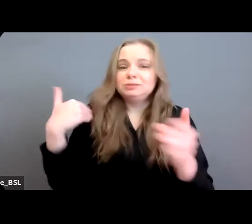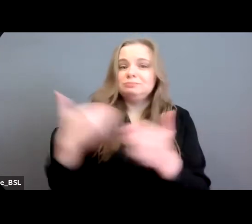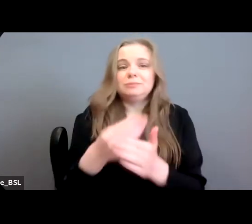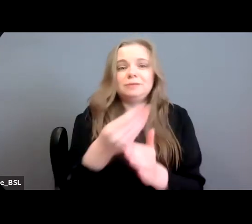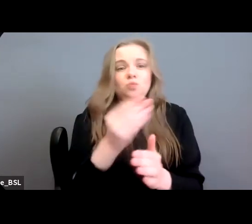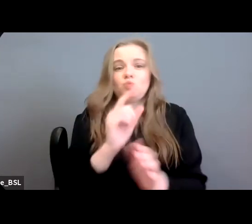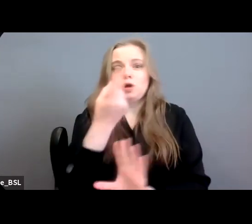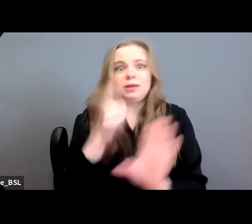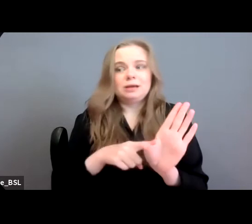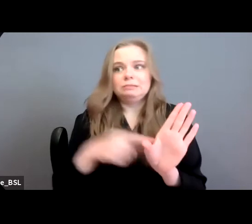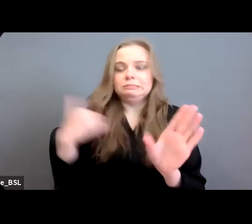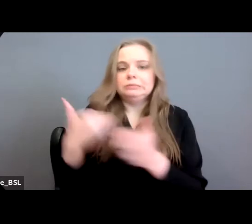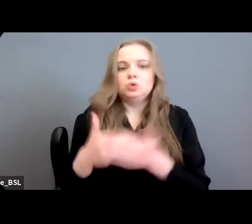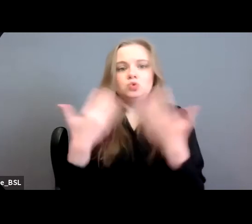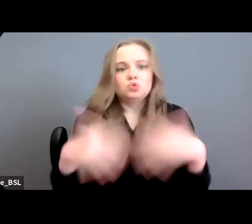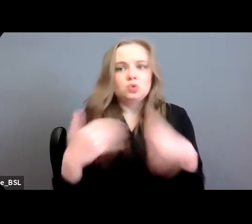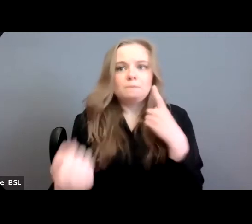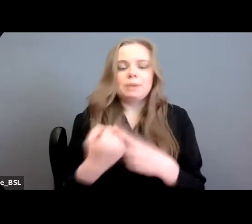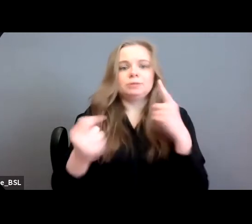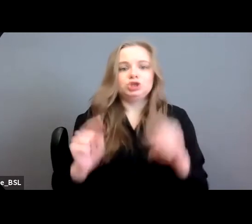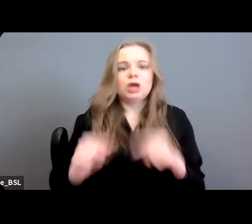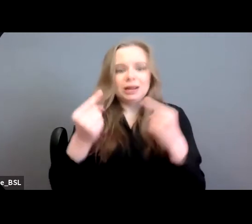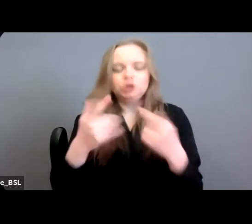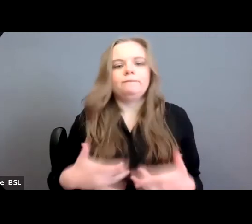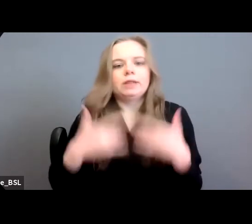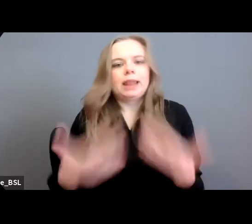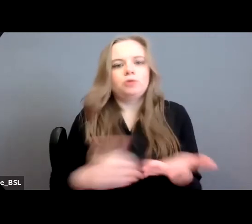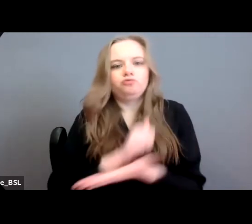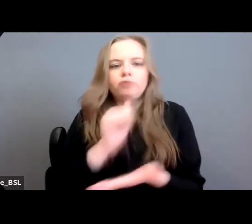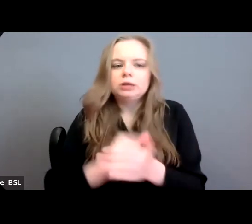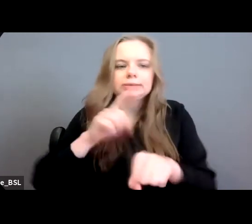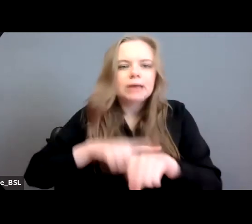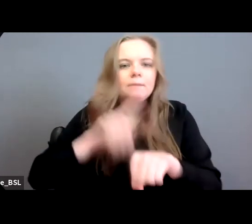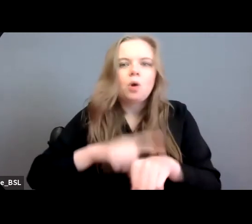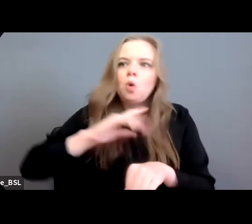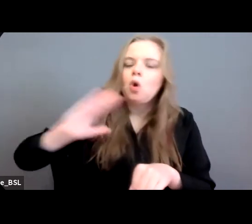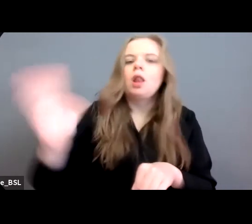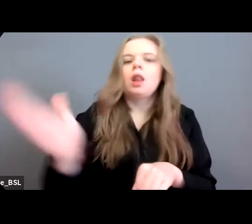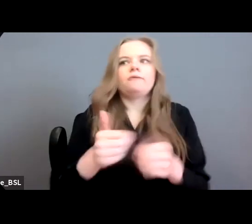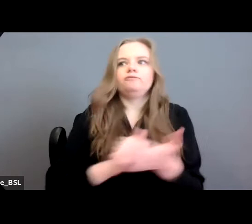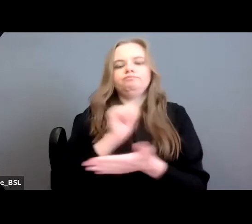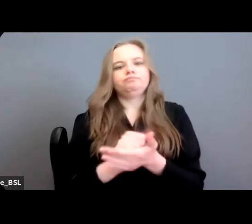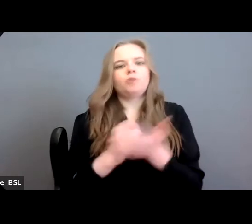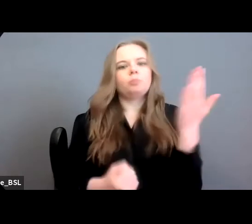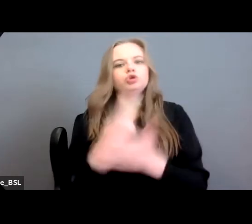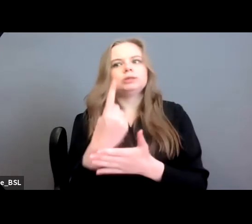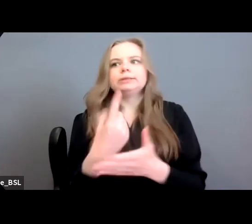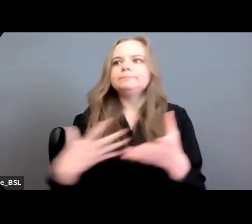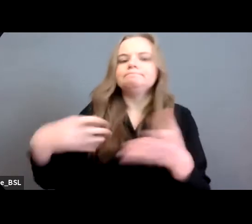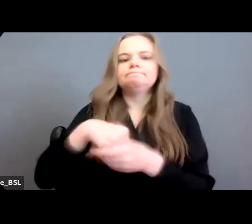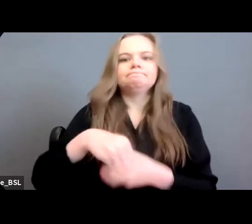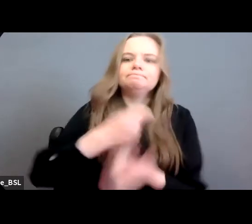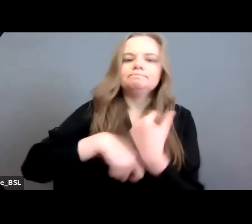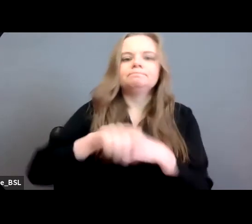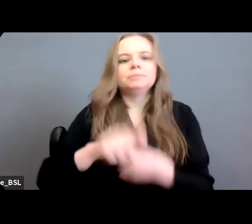year, now is definitely the time to ensure that everybody has the opportunity they need to drive towards the change they